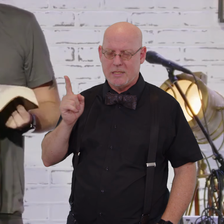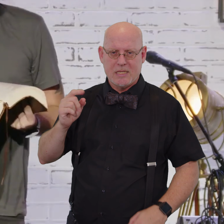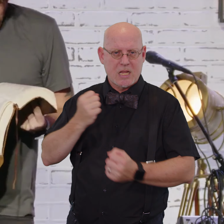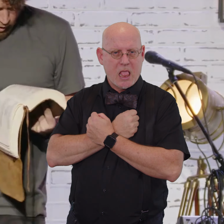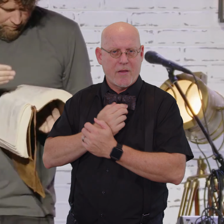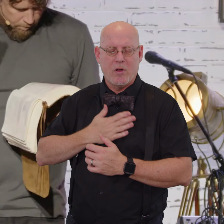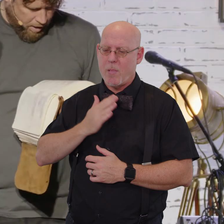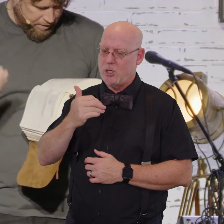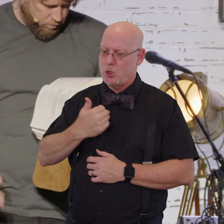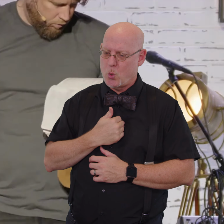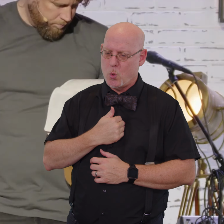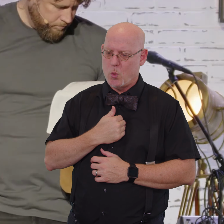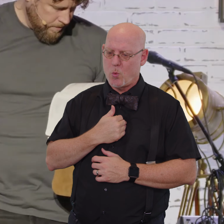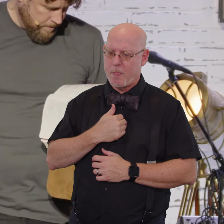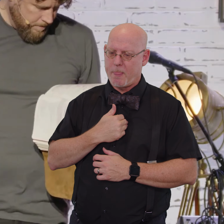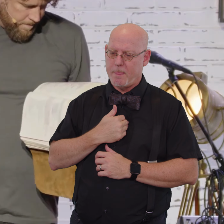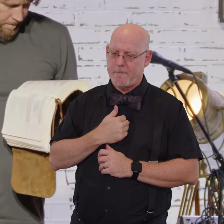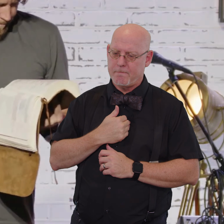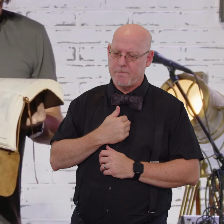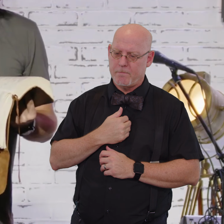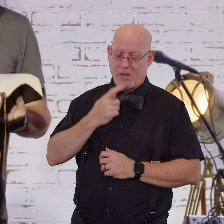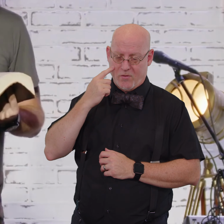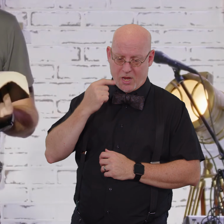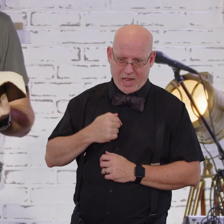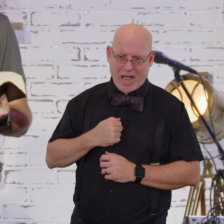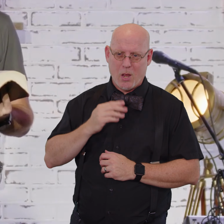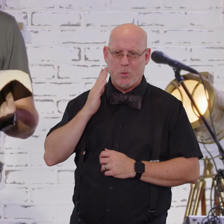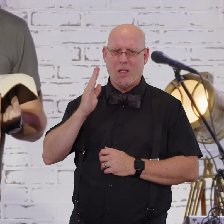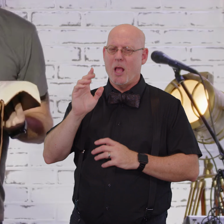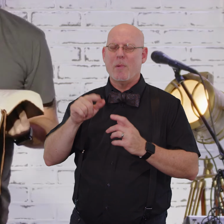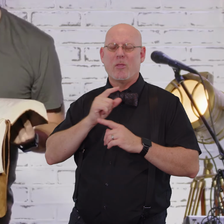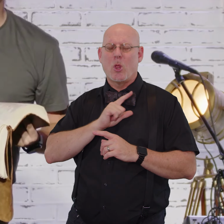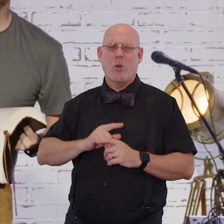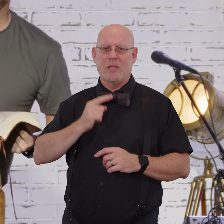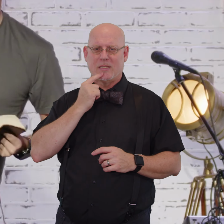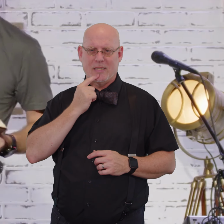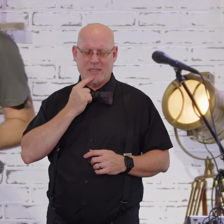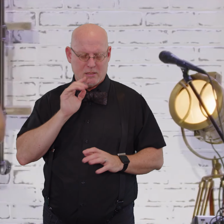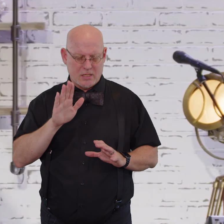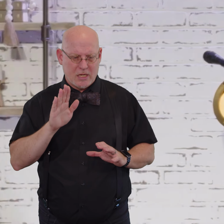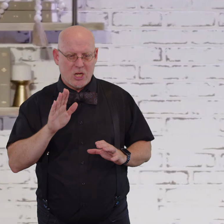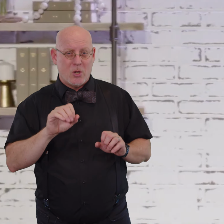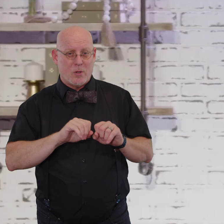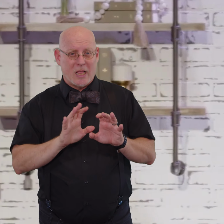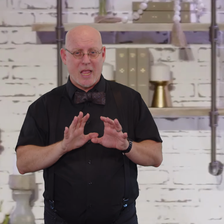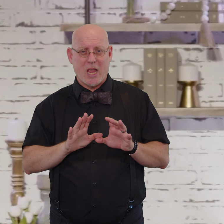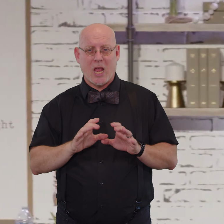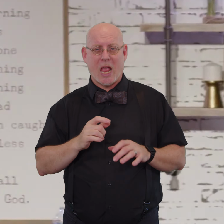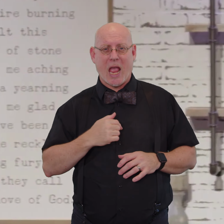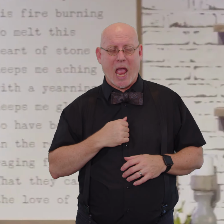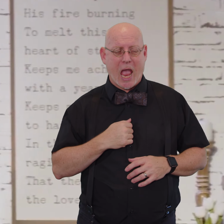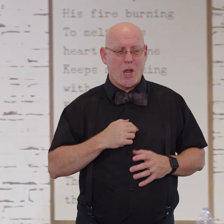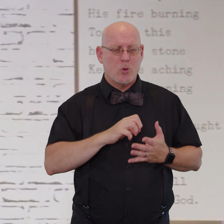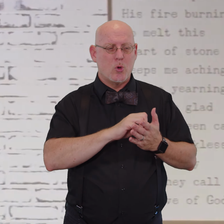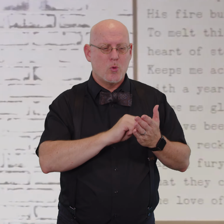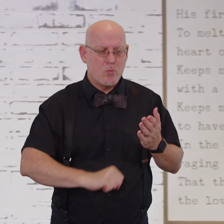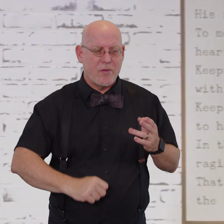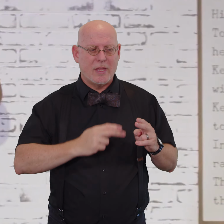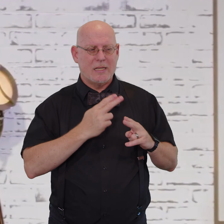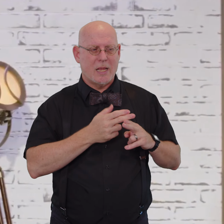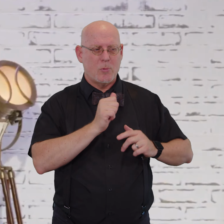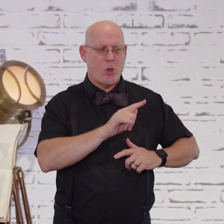he's the lover of my soul for I will I love this about the Lord the Lord says hey look just so we're clear I'm going to